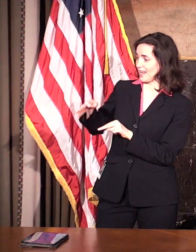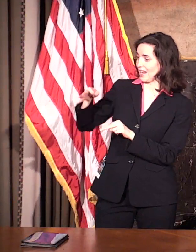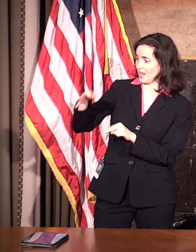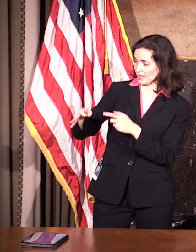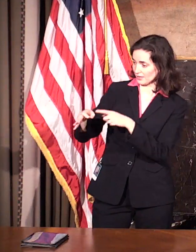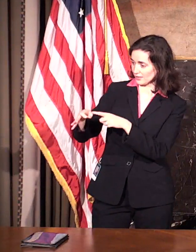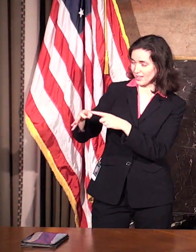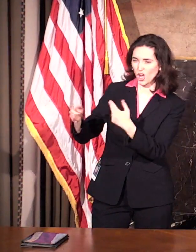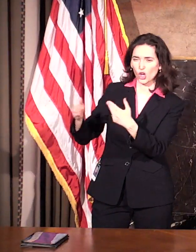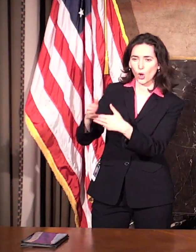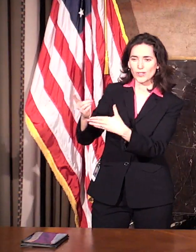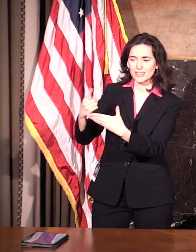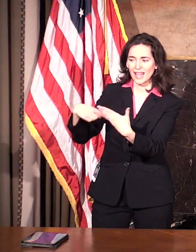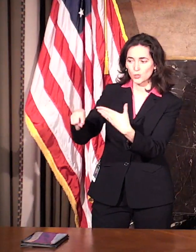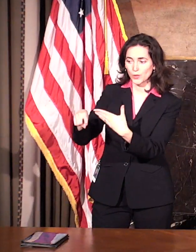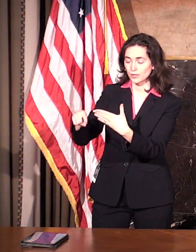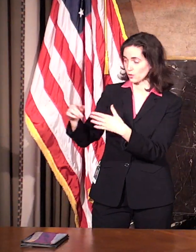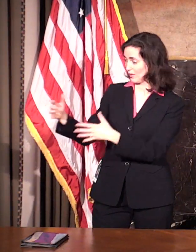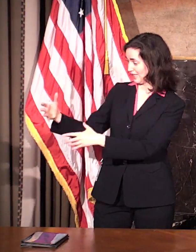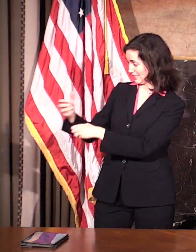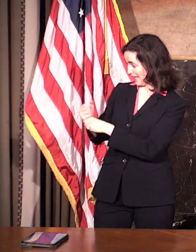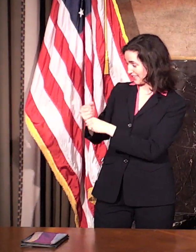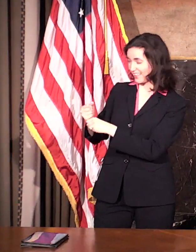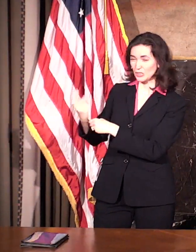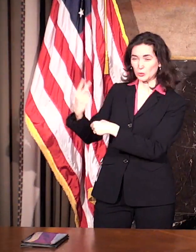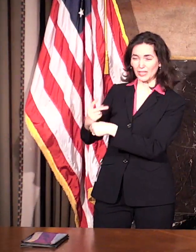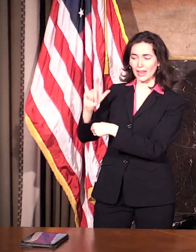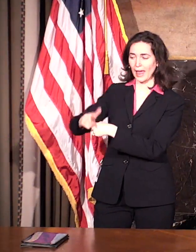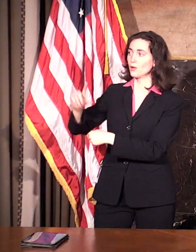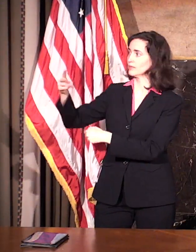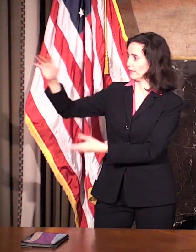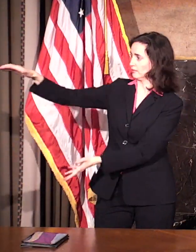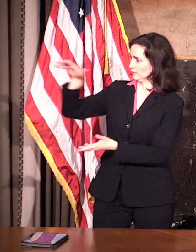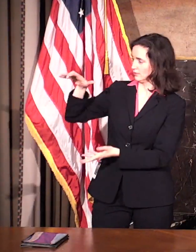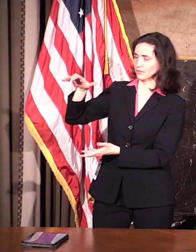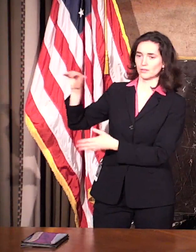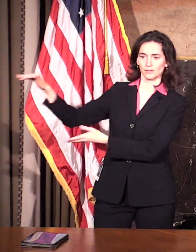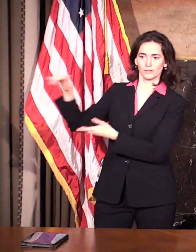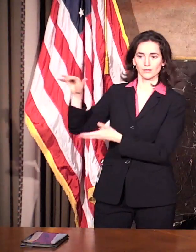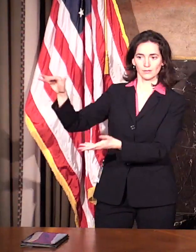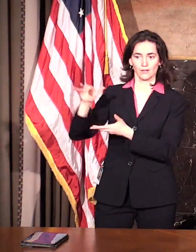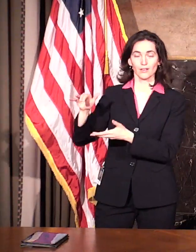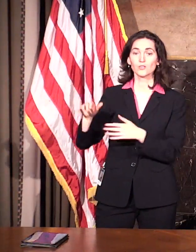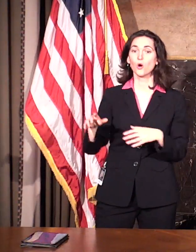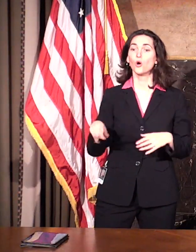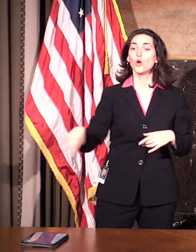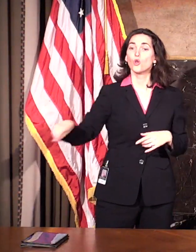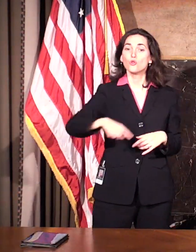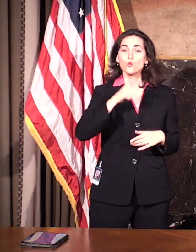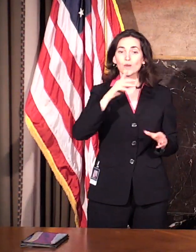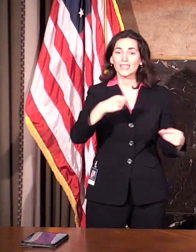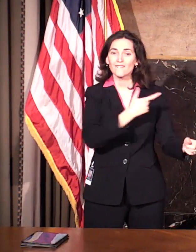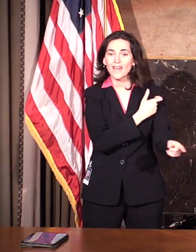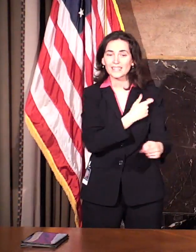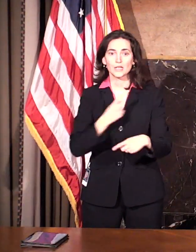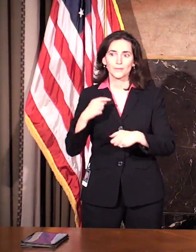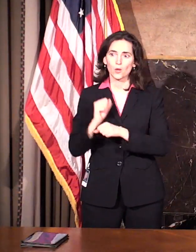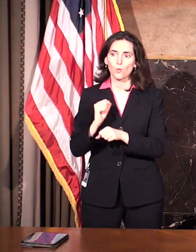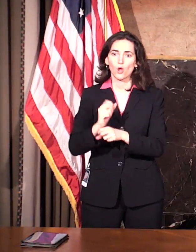week or early next week. So we'll be asking vaccine providers to do a lot next week, as they've been doing the whole time, I should